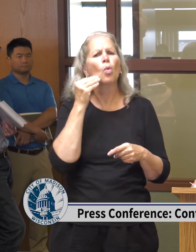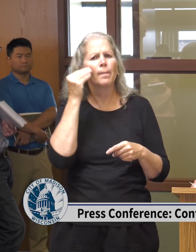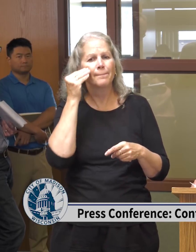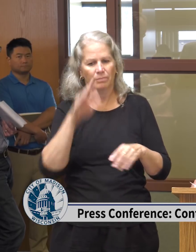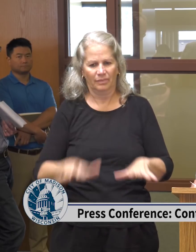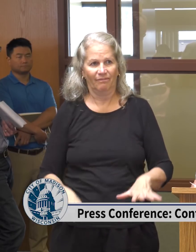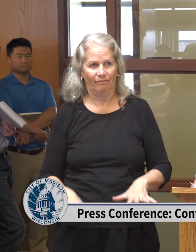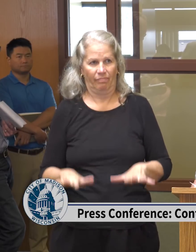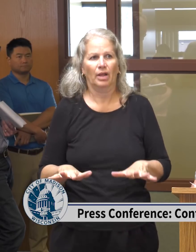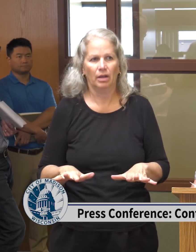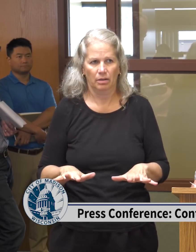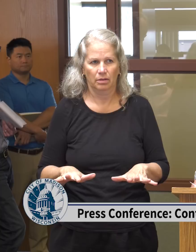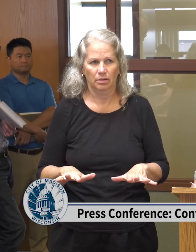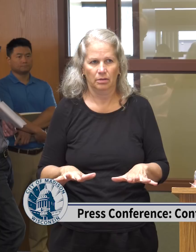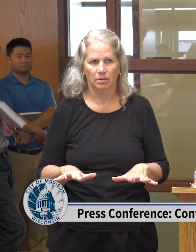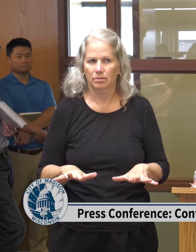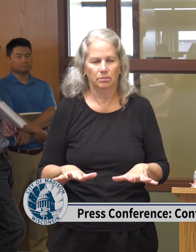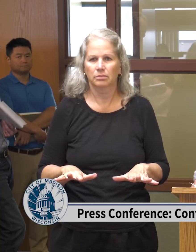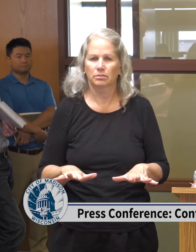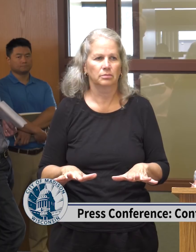notify MG&E.